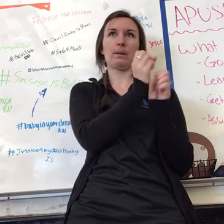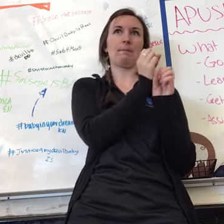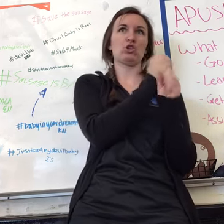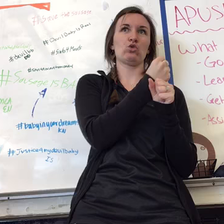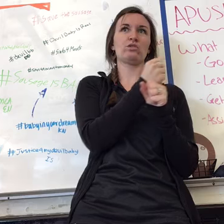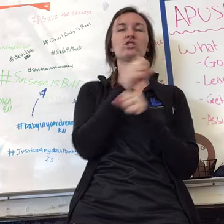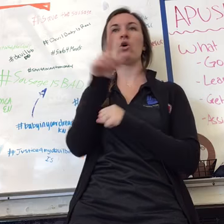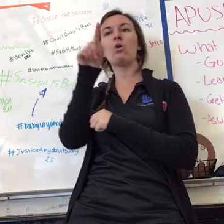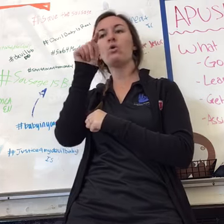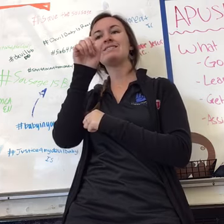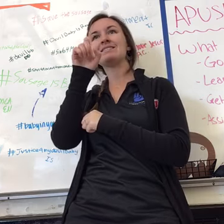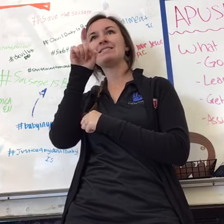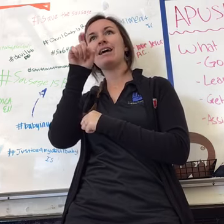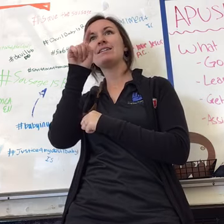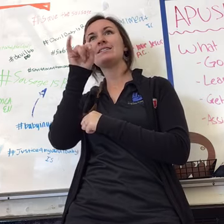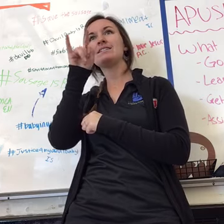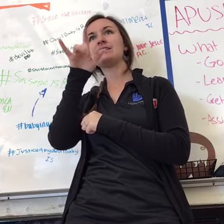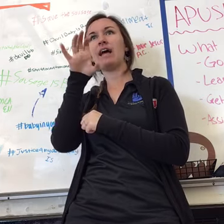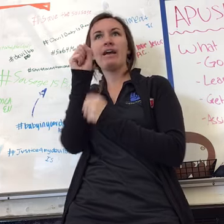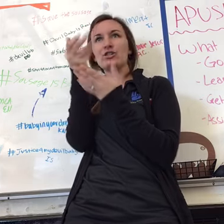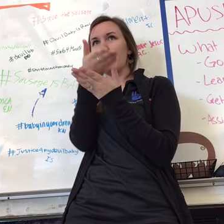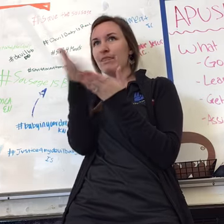are typically sent to England, and England